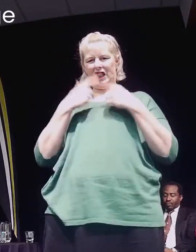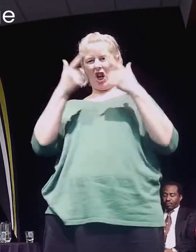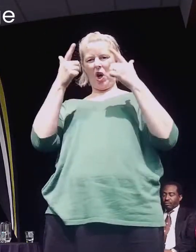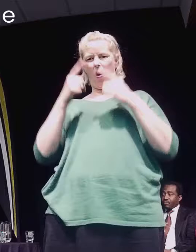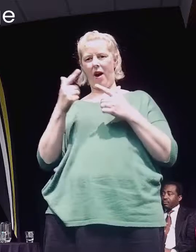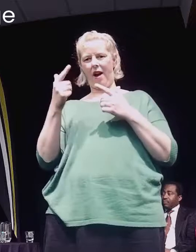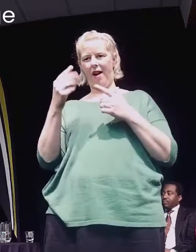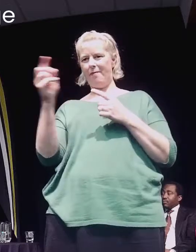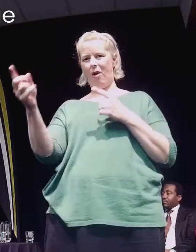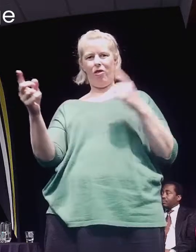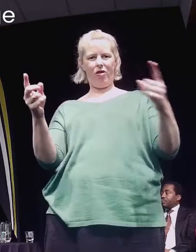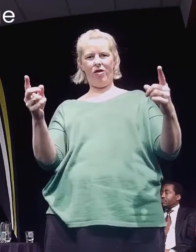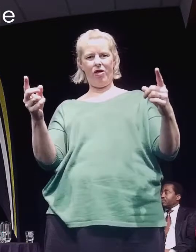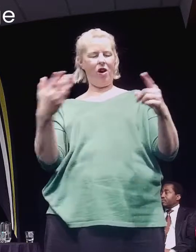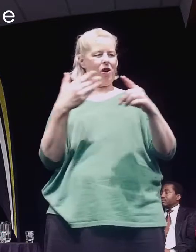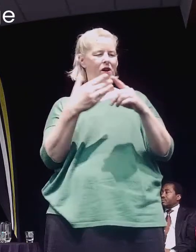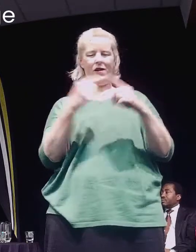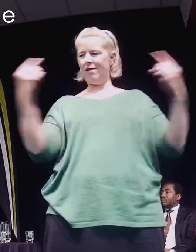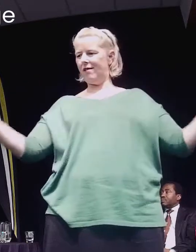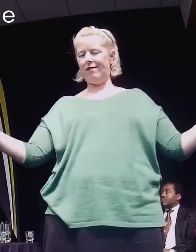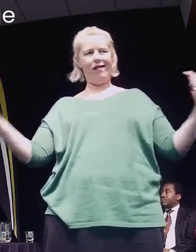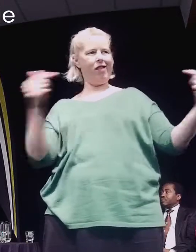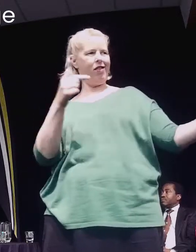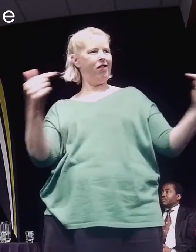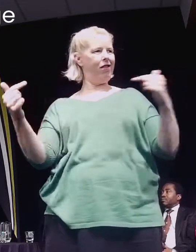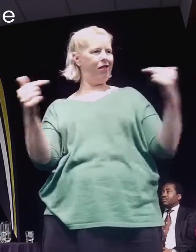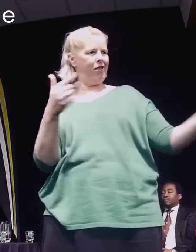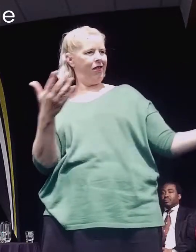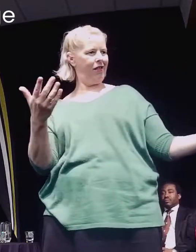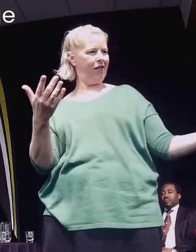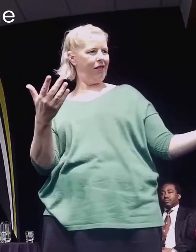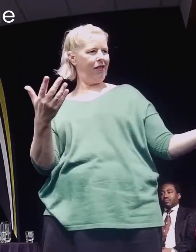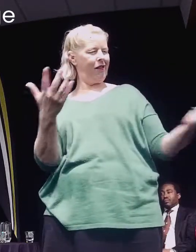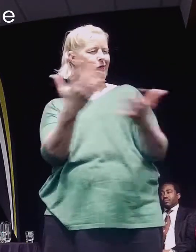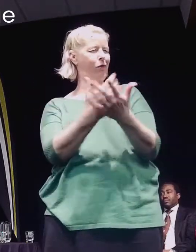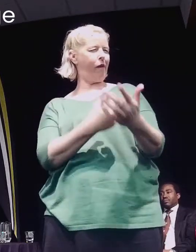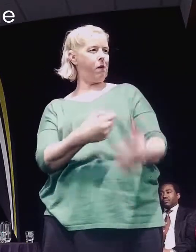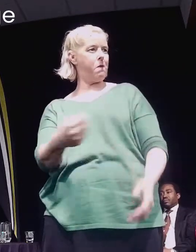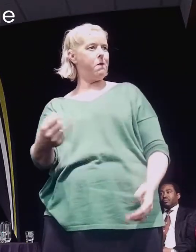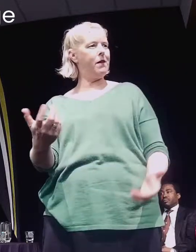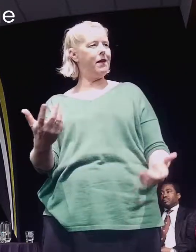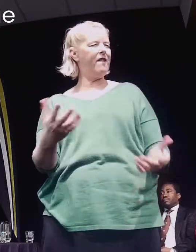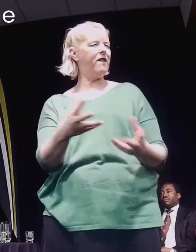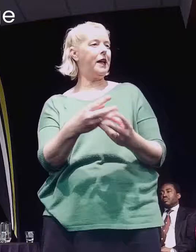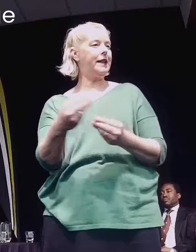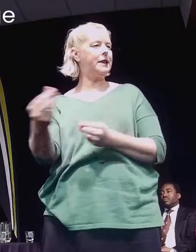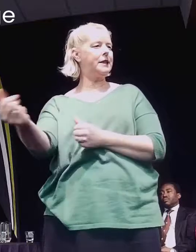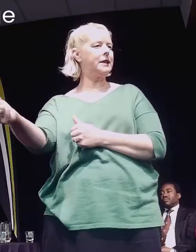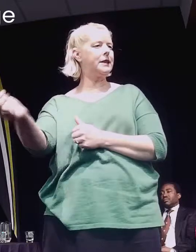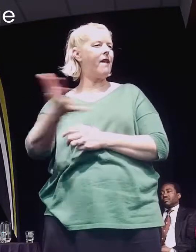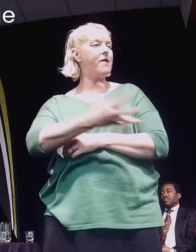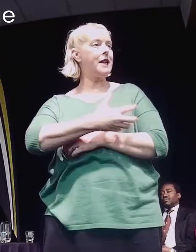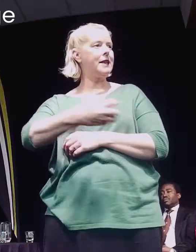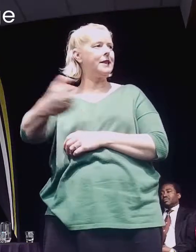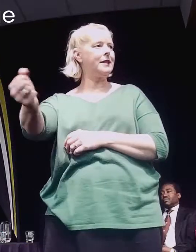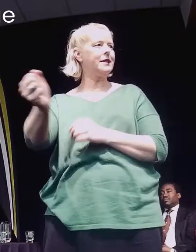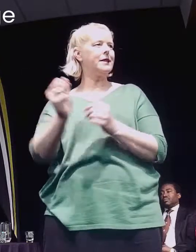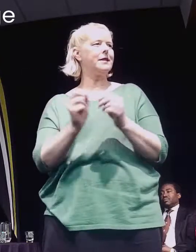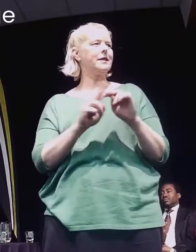So you can actually just go and get the job. It's pretty simple. I mean, you know, I manage huge amounts of